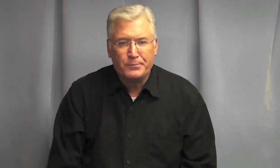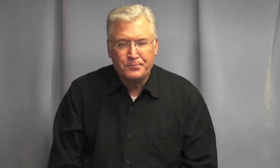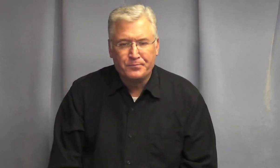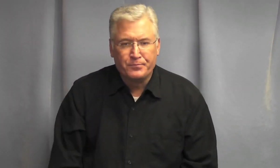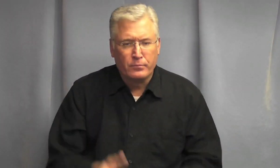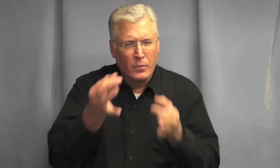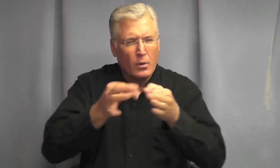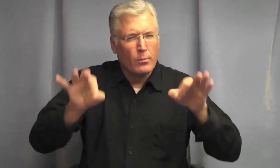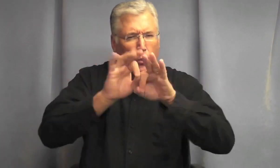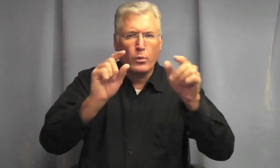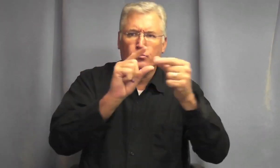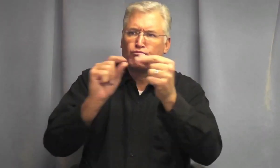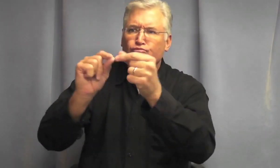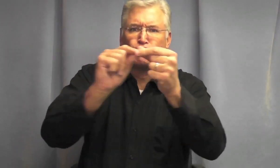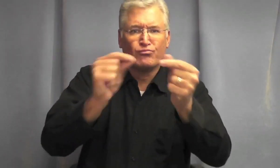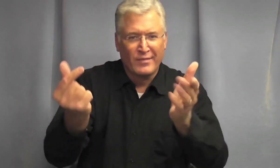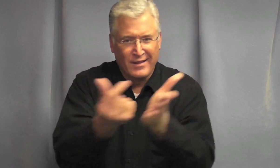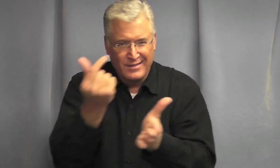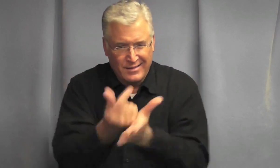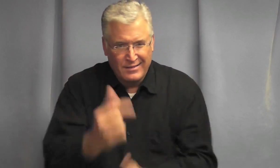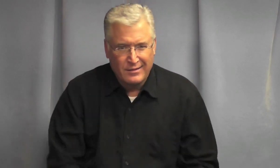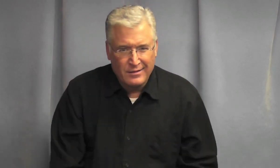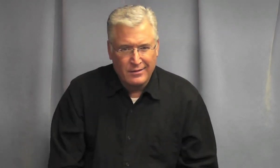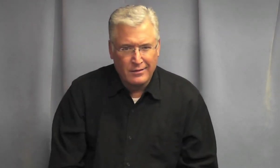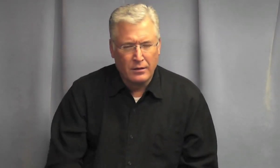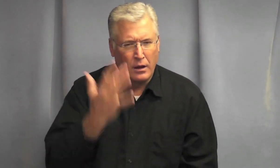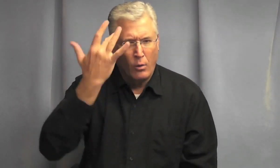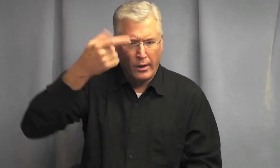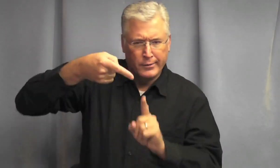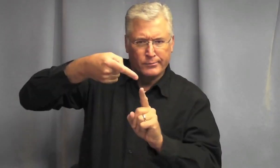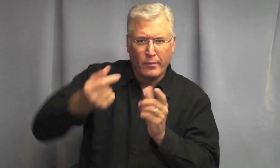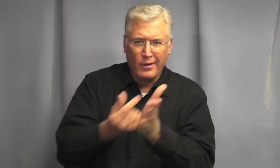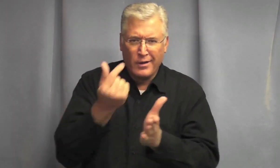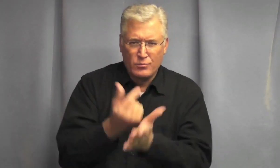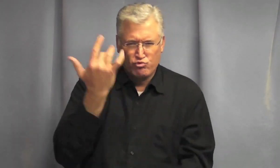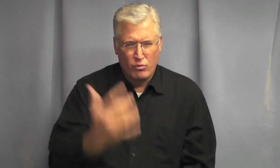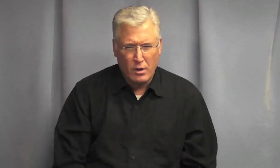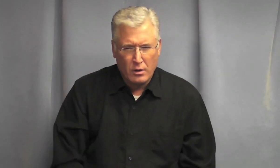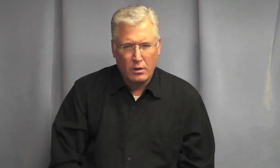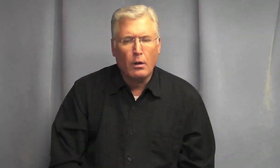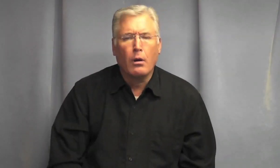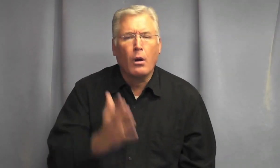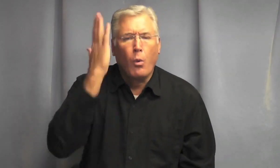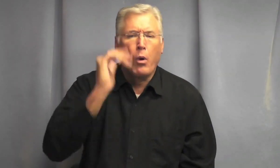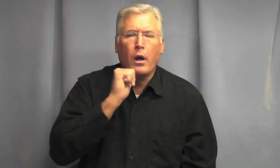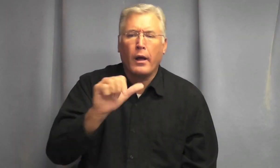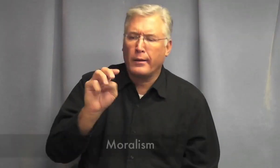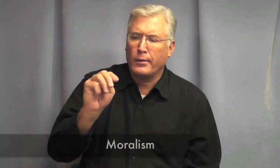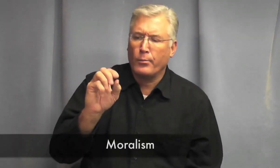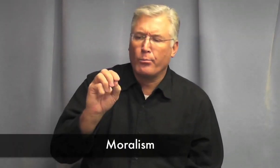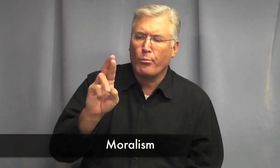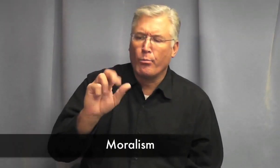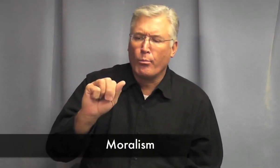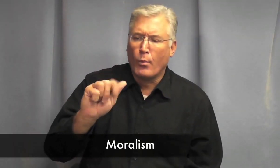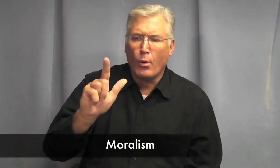All people, publicly and privately. It's important that they tell the message of the gospel. Why the gospel? Why not